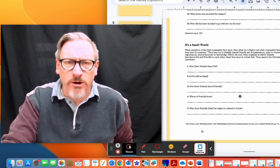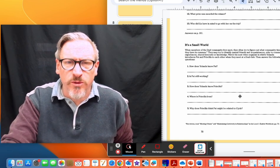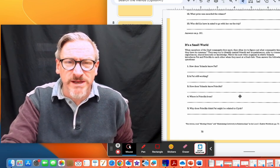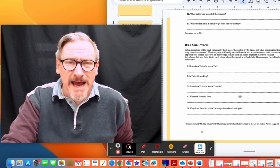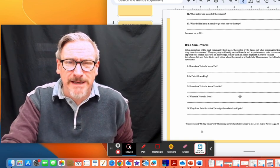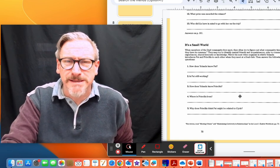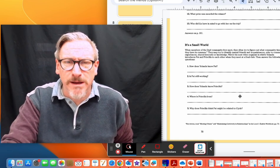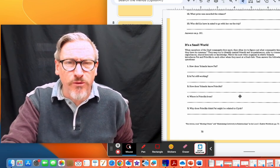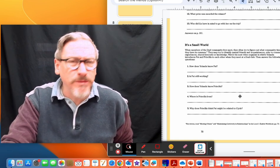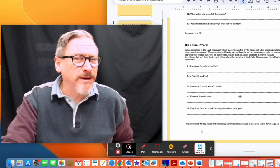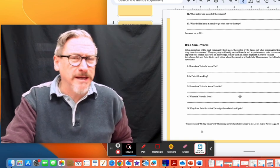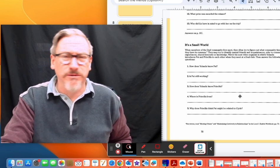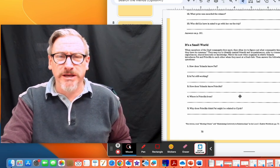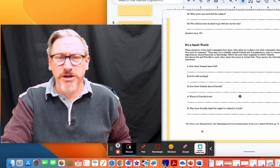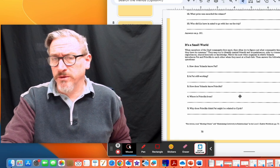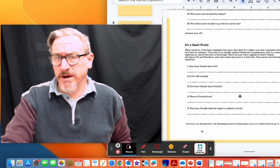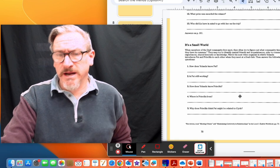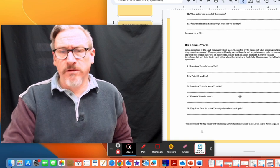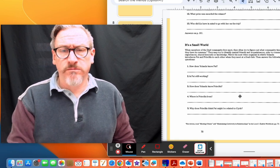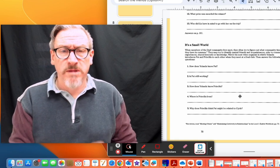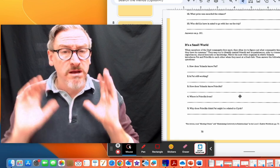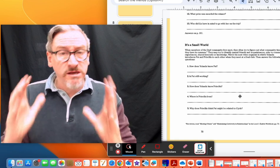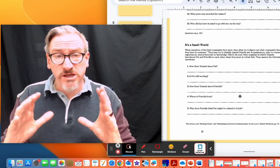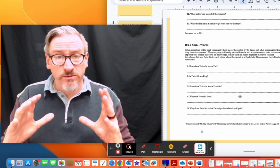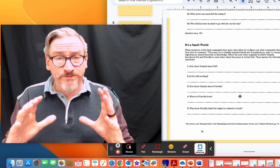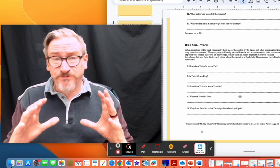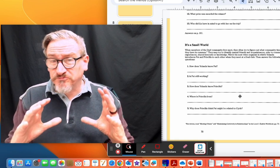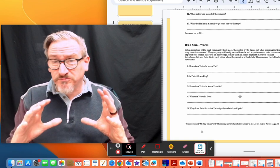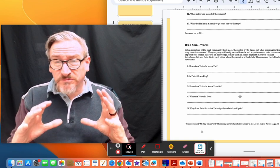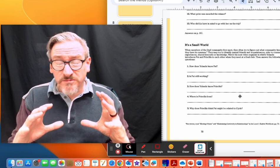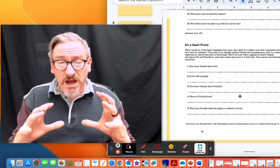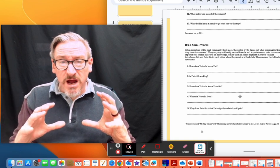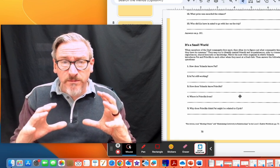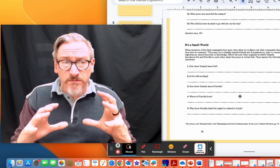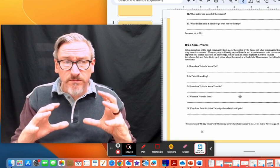in the PowerPoints at some point, but I don't need to do it right now. So